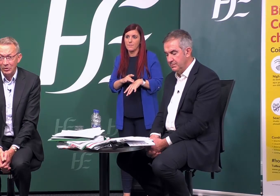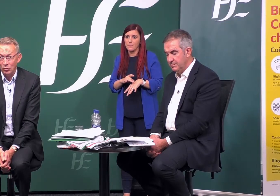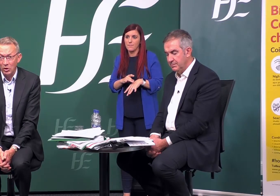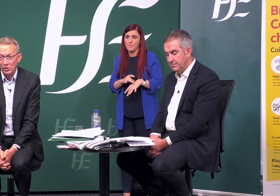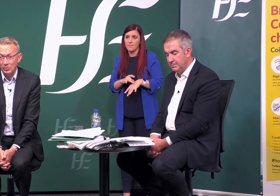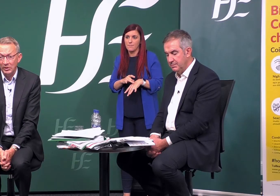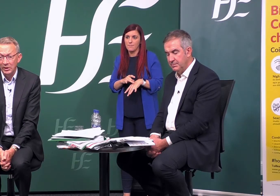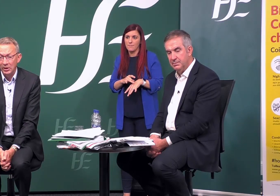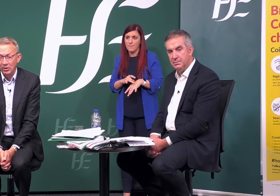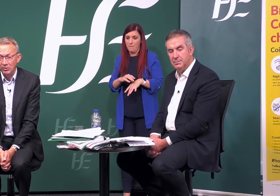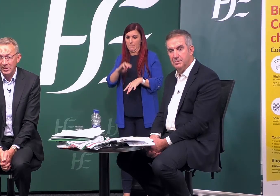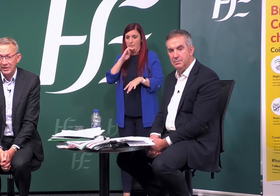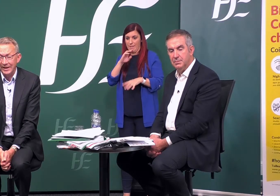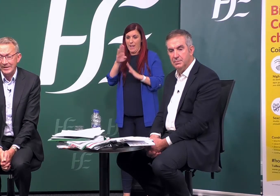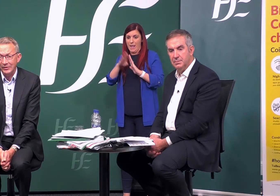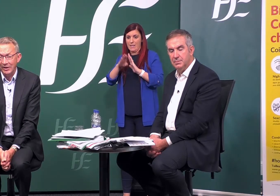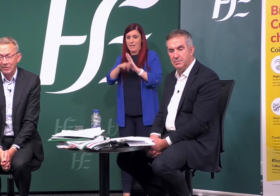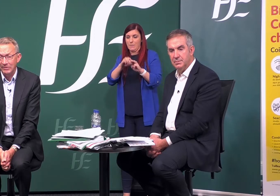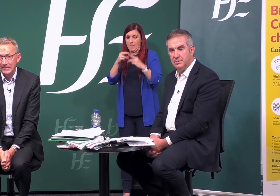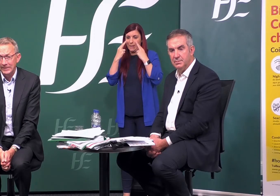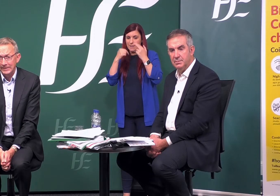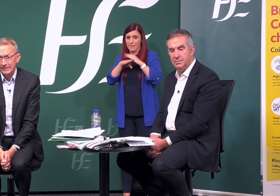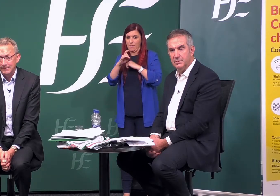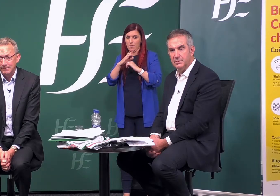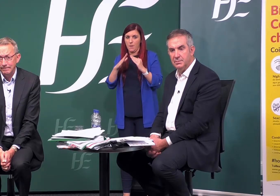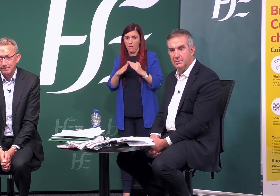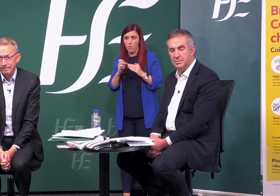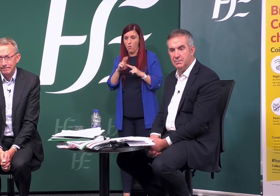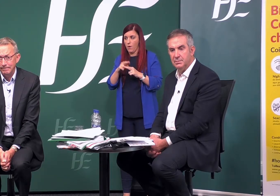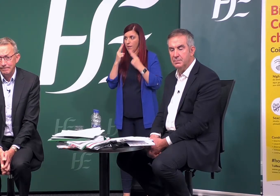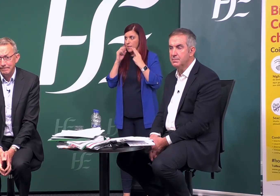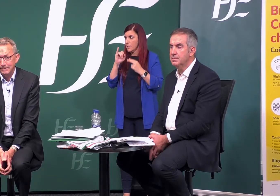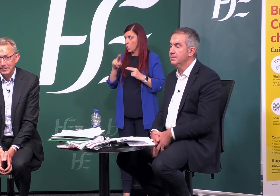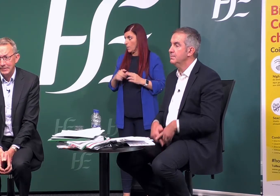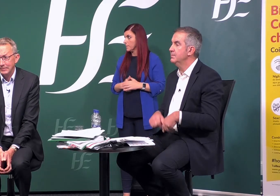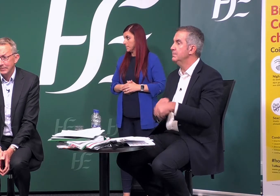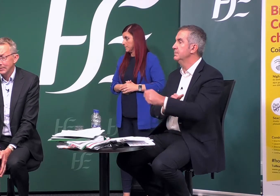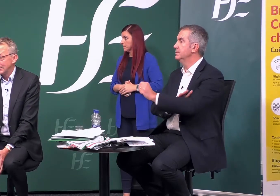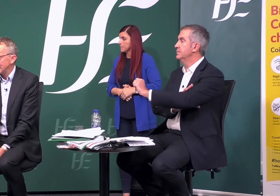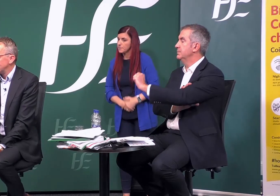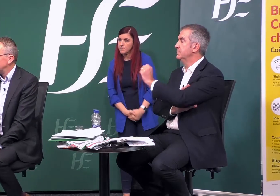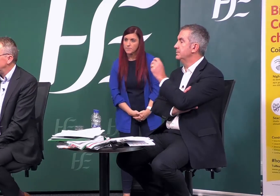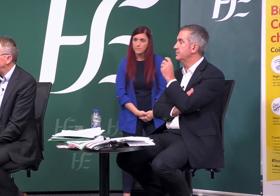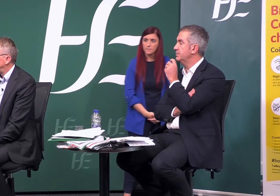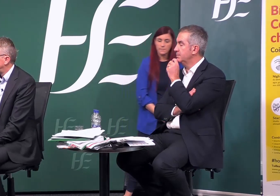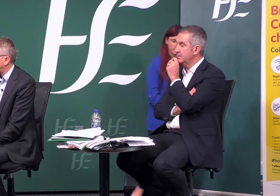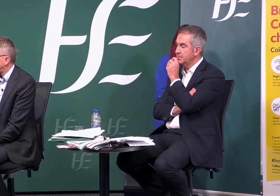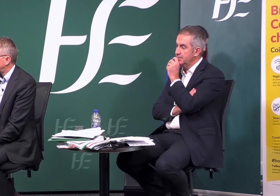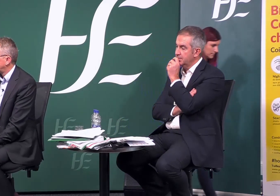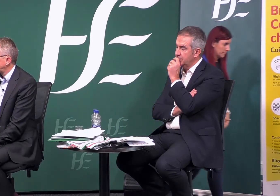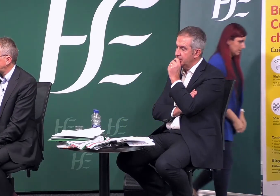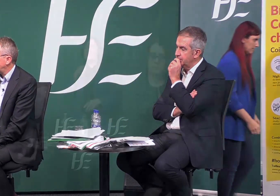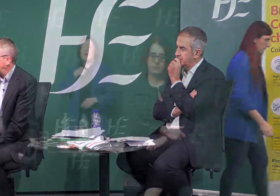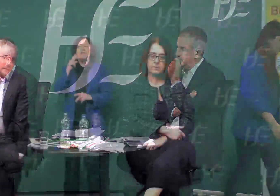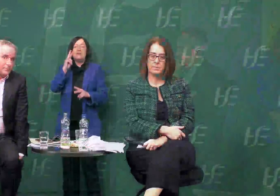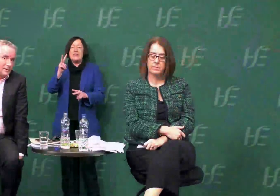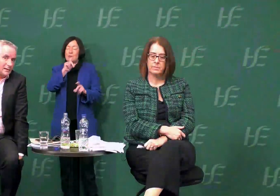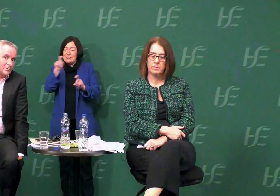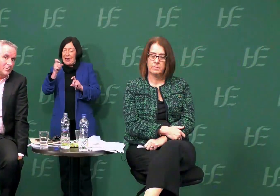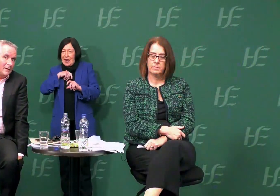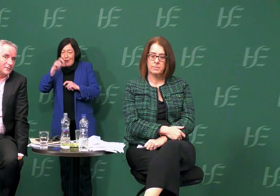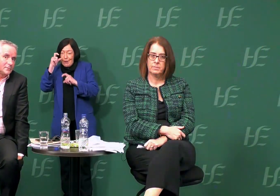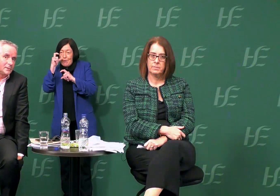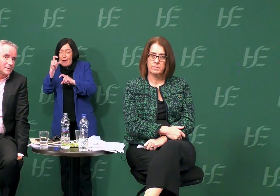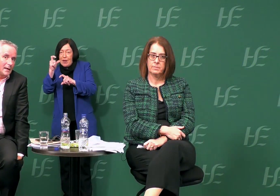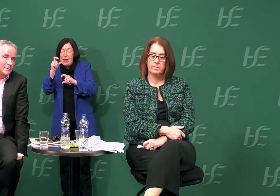requires people to go to hospital or need intensive care. The numbers that we would have been, and still are, watching carefully are the